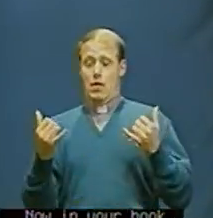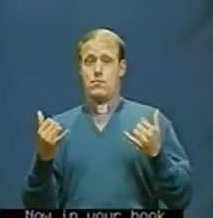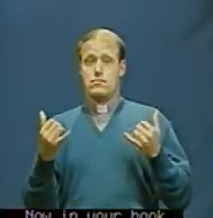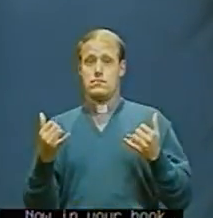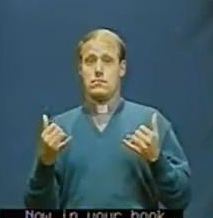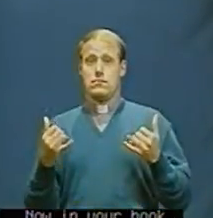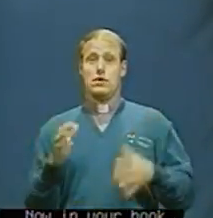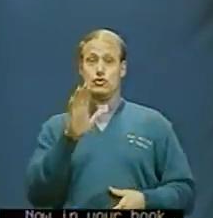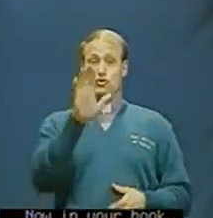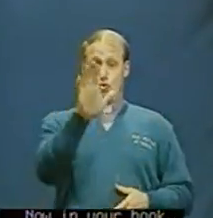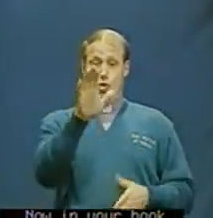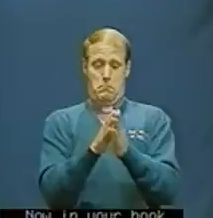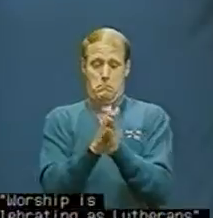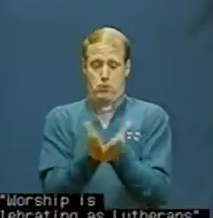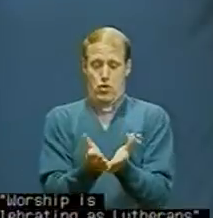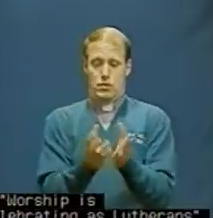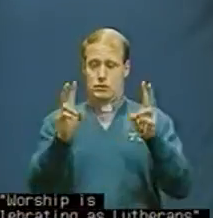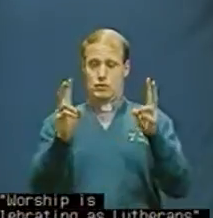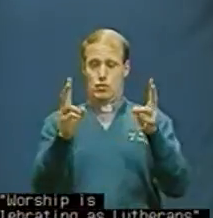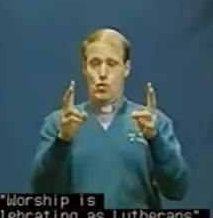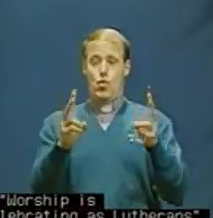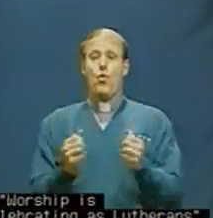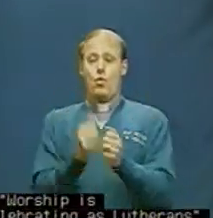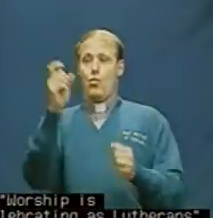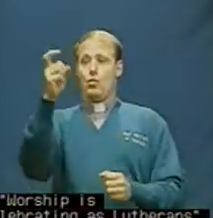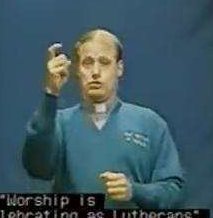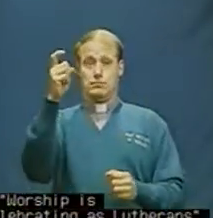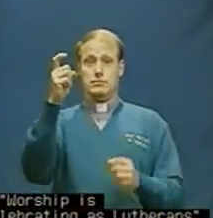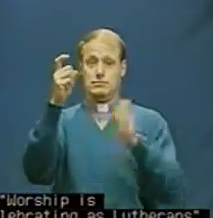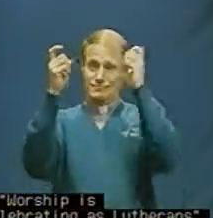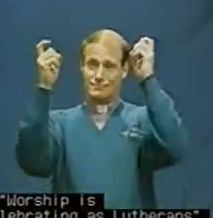Now, in your book, Worship is Celebrating as Lutherans,